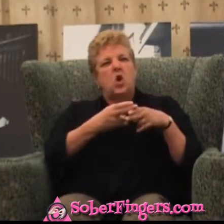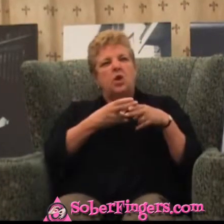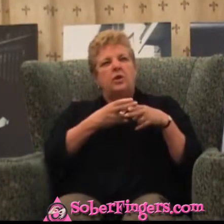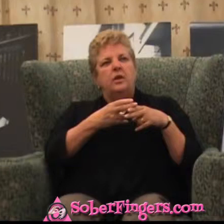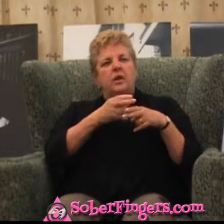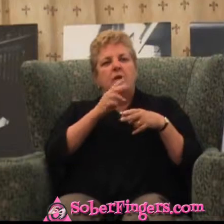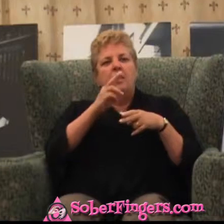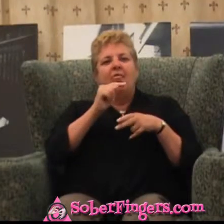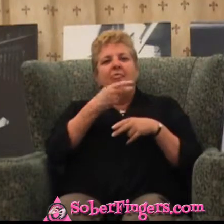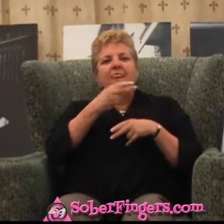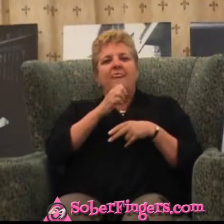Wagon.